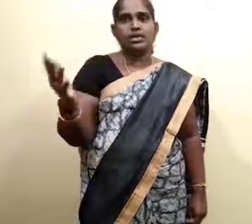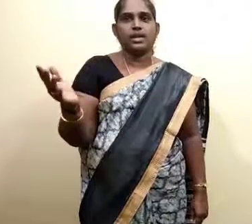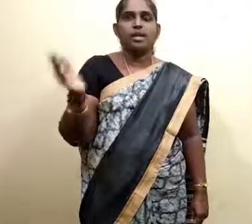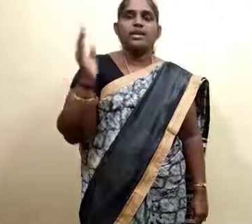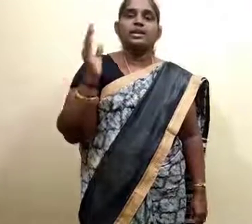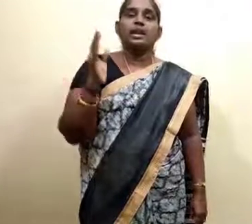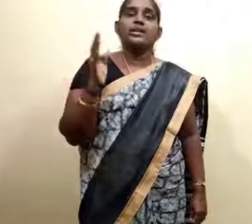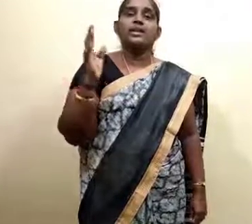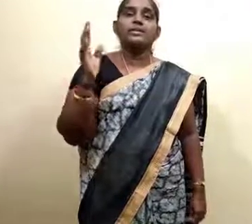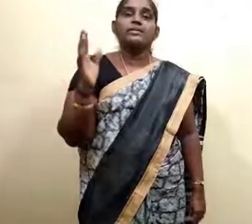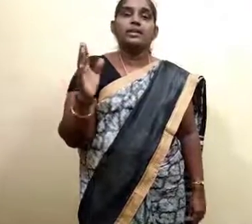In